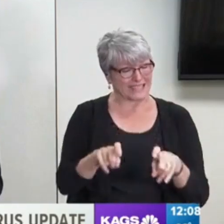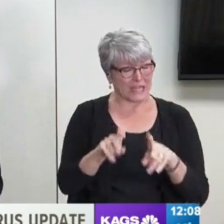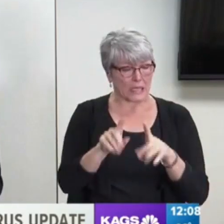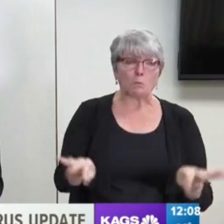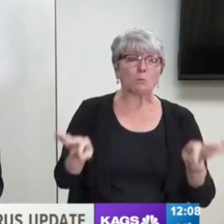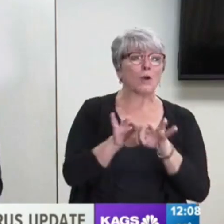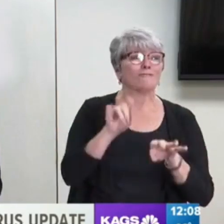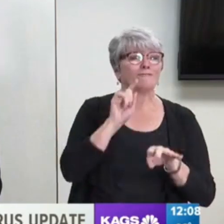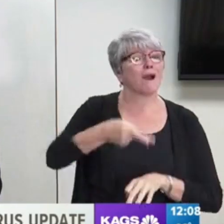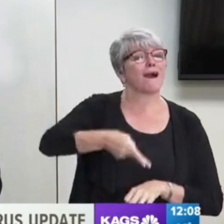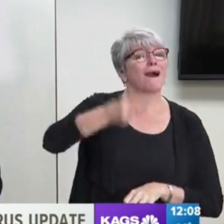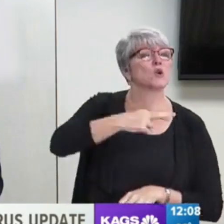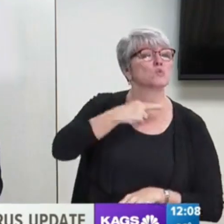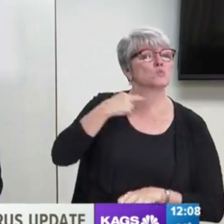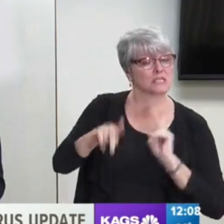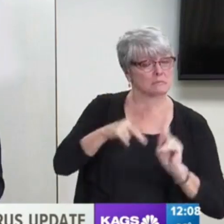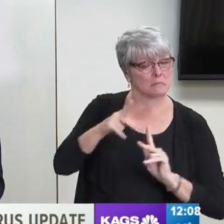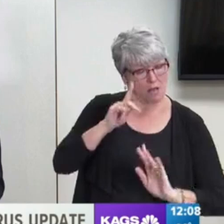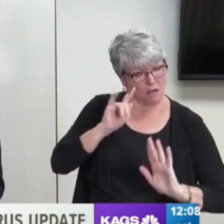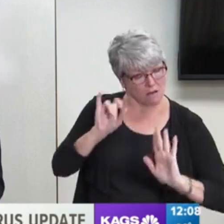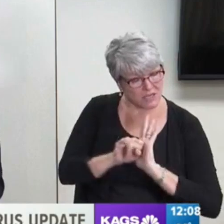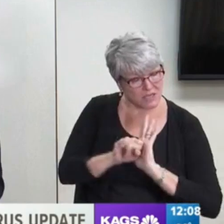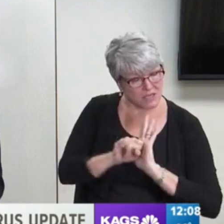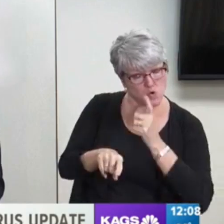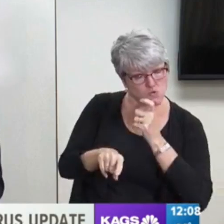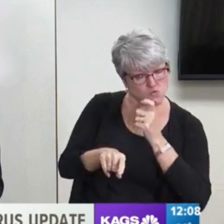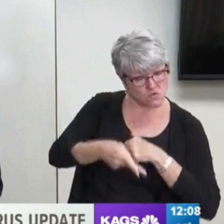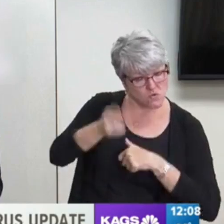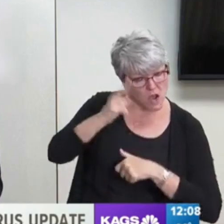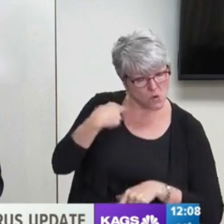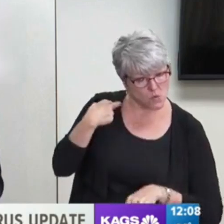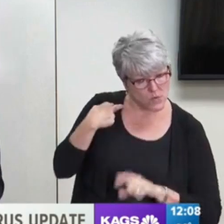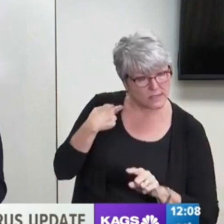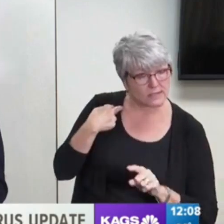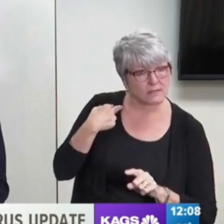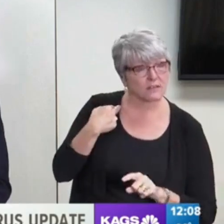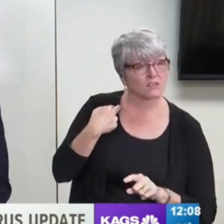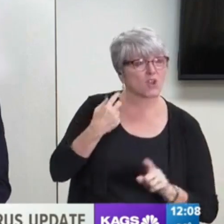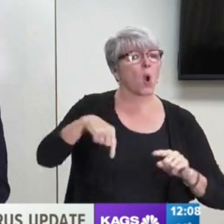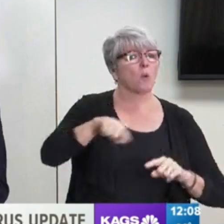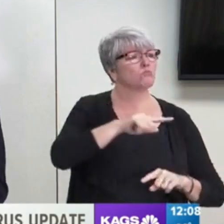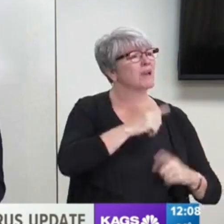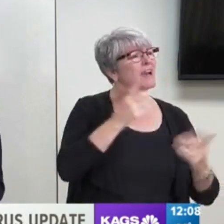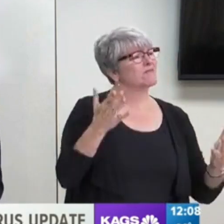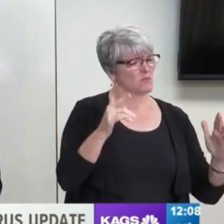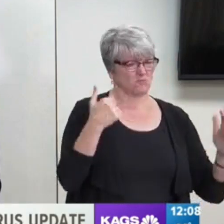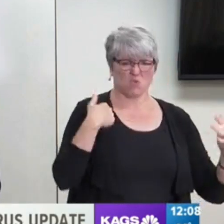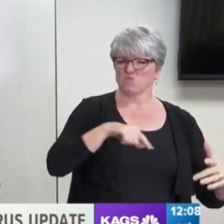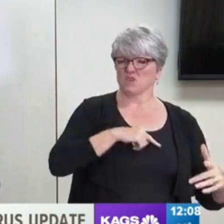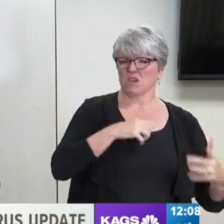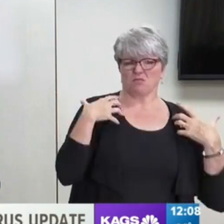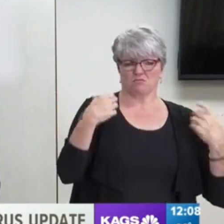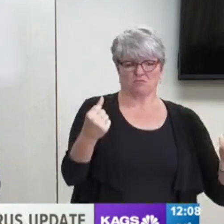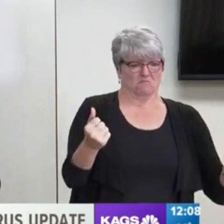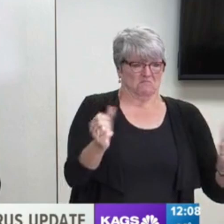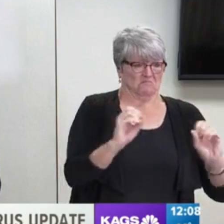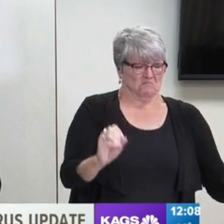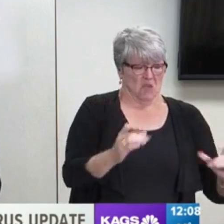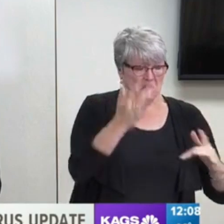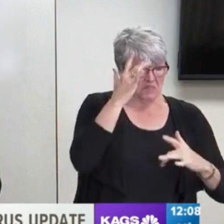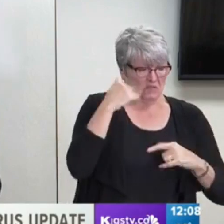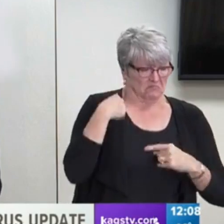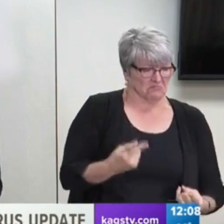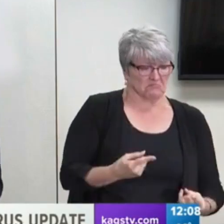for those individuals and for identifying those who are at high risk. And so those of us who are at low risk, who, especially